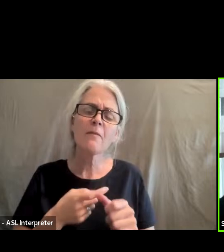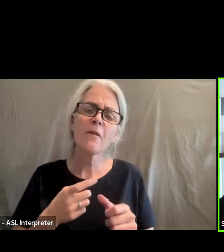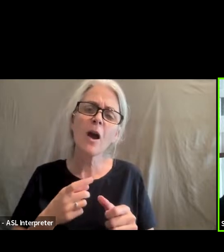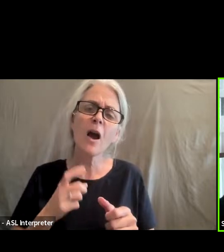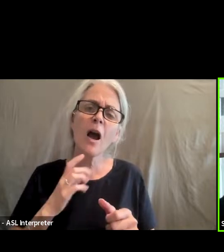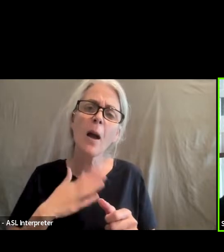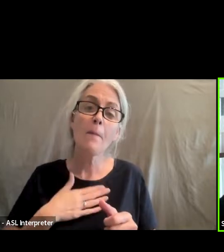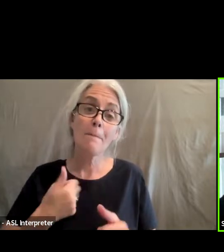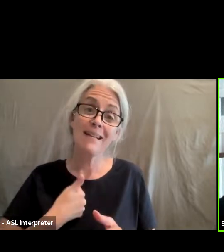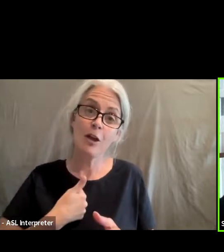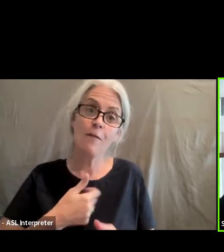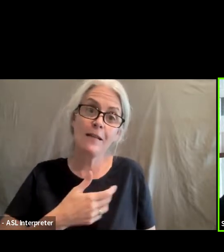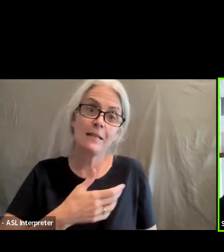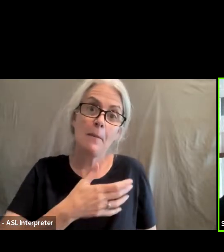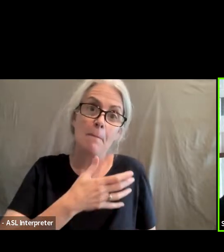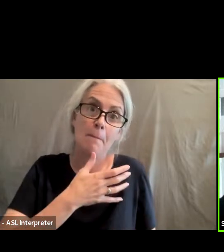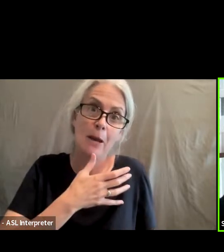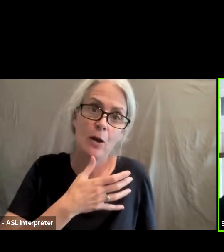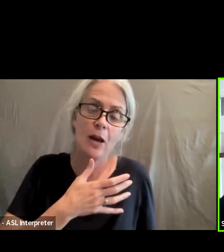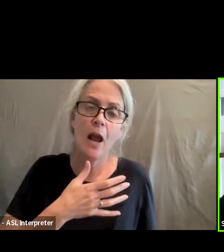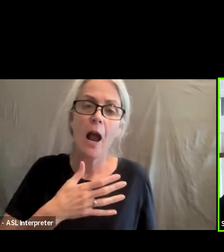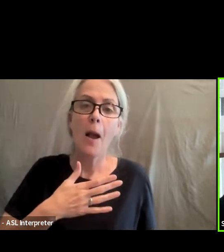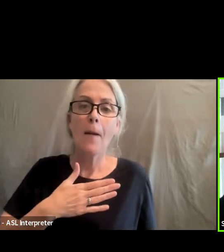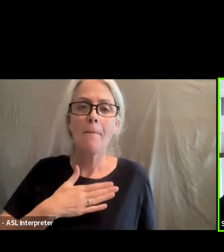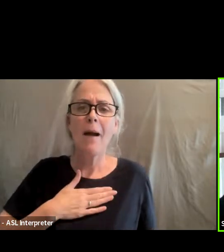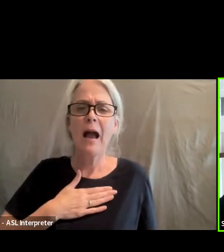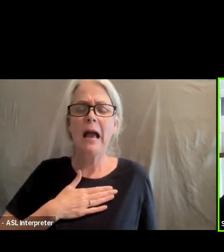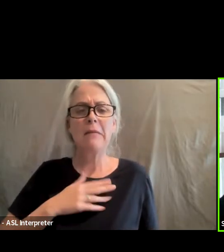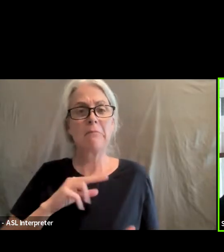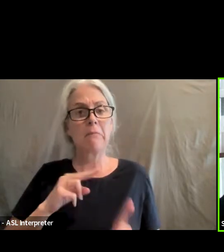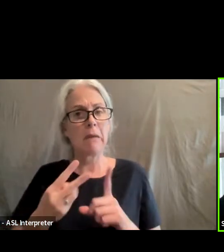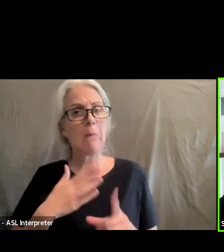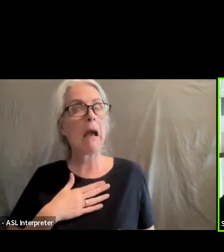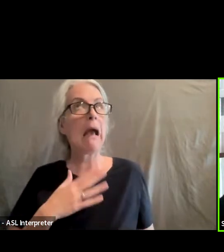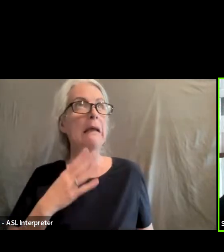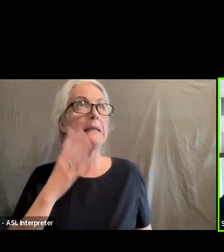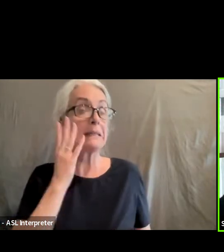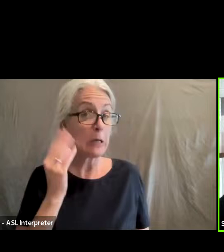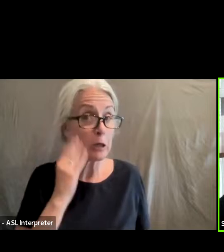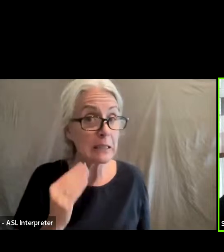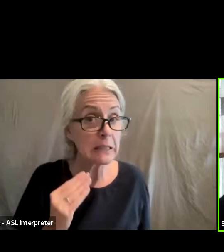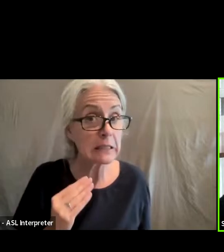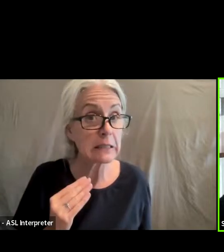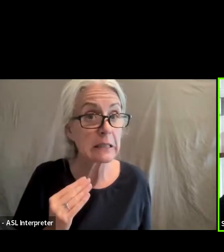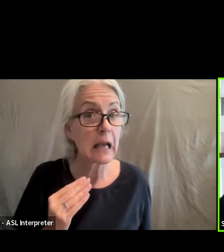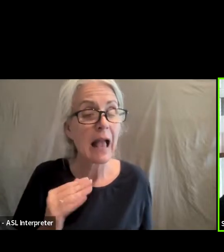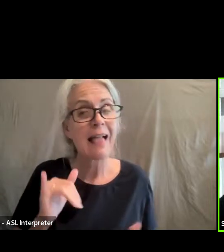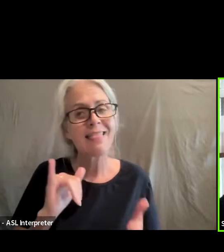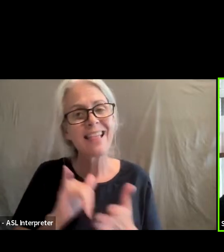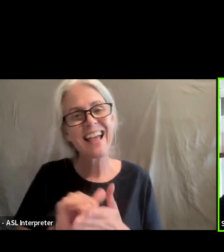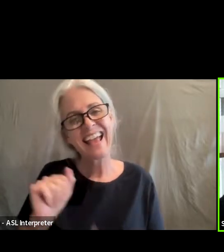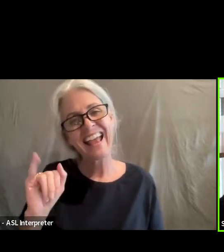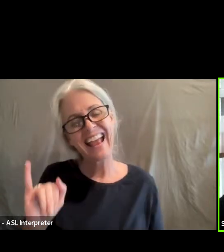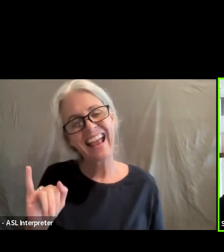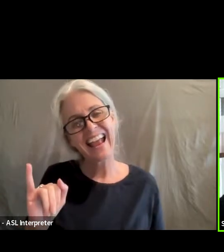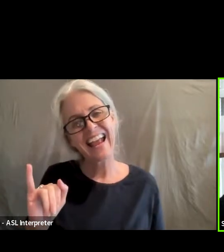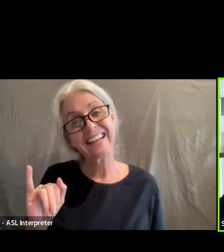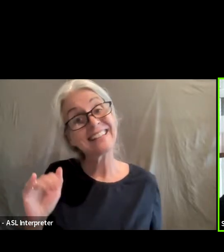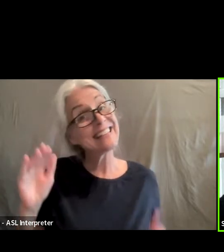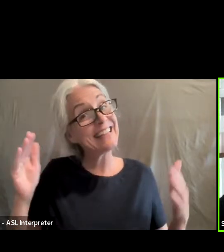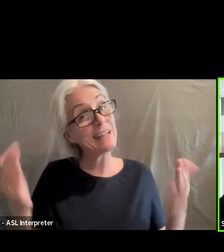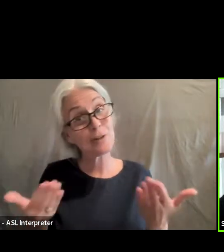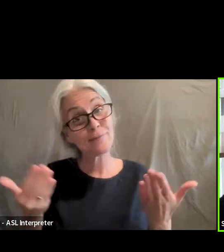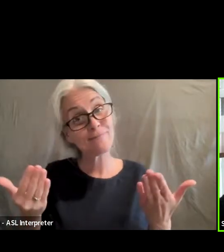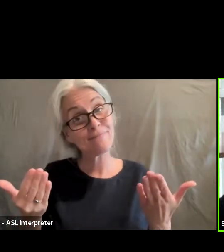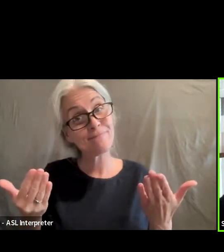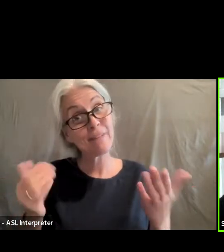as a parent, my perception is, or my experience is, that AI is here and we